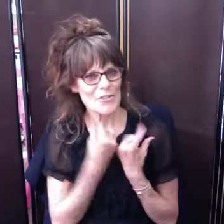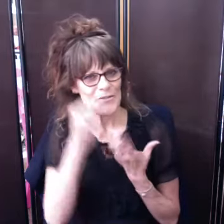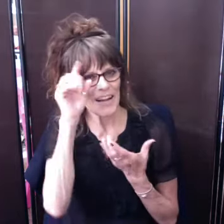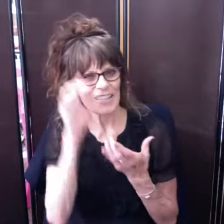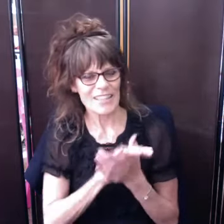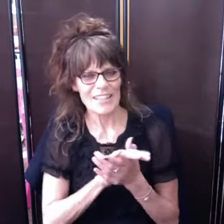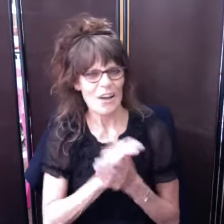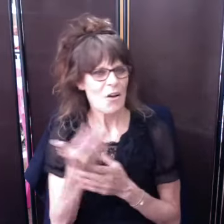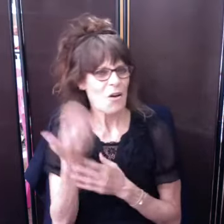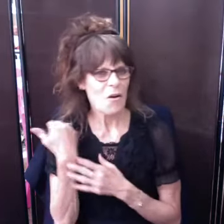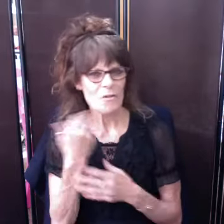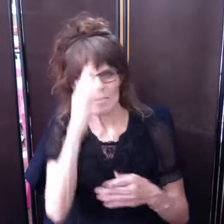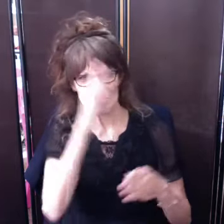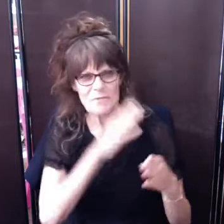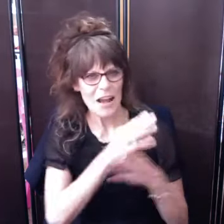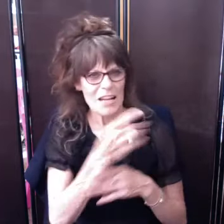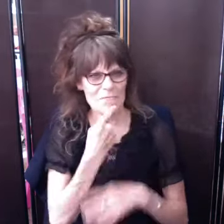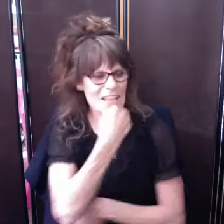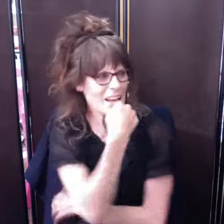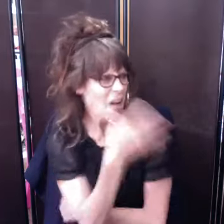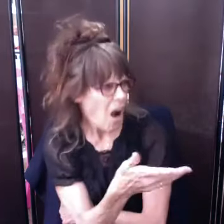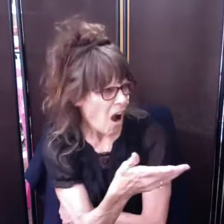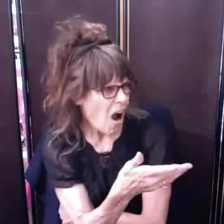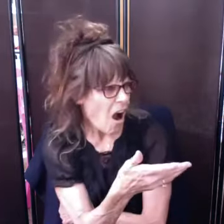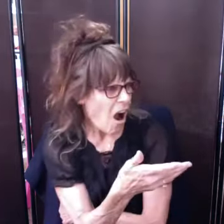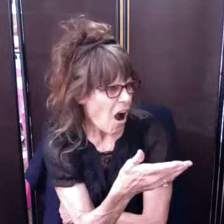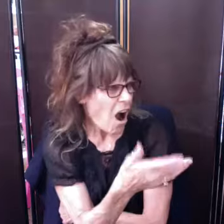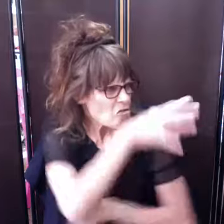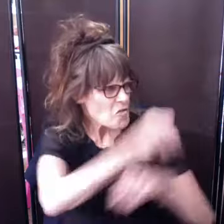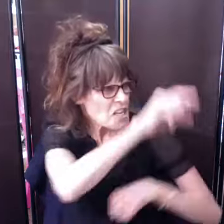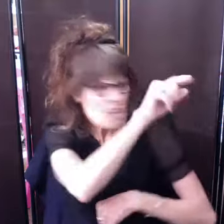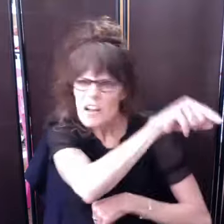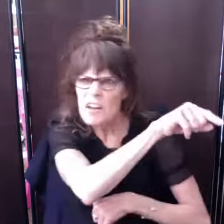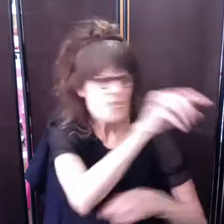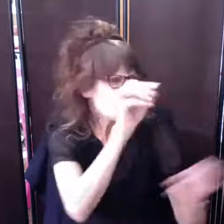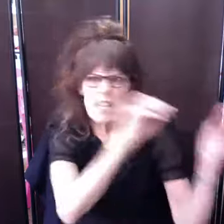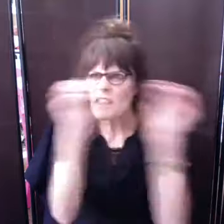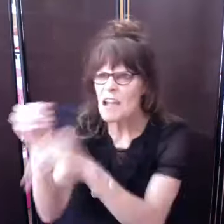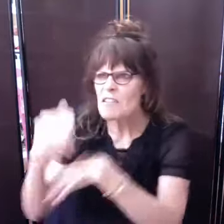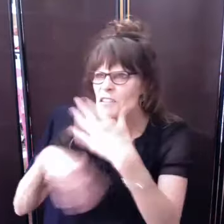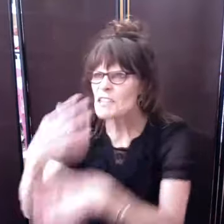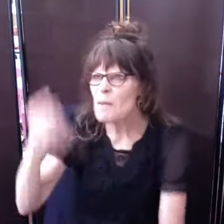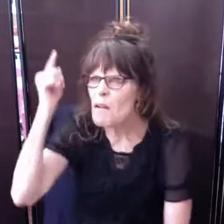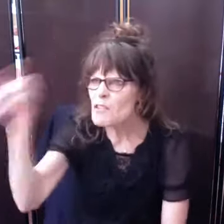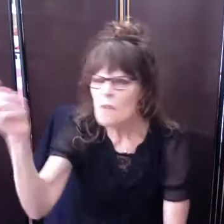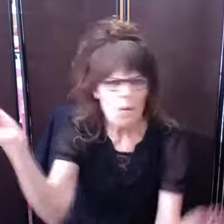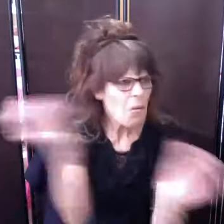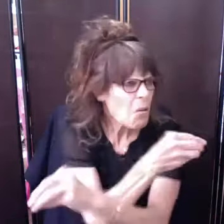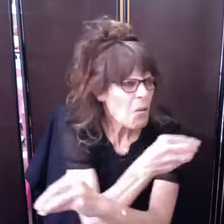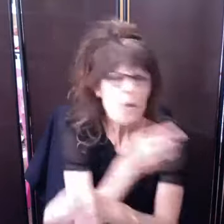just lose their mind, like that we were all just going to implode because the steps were in the tradition slot and the traditions were in the step